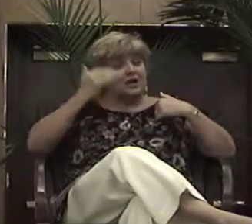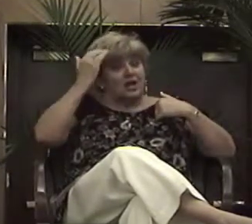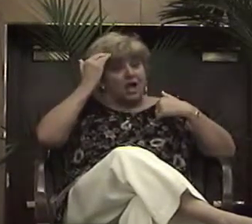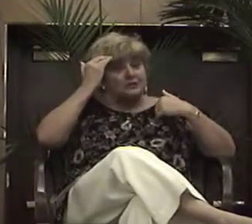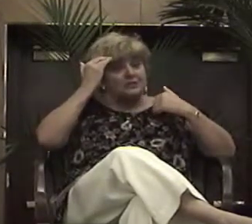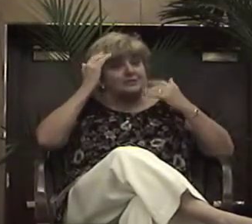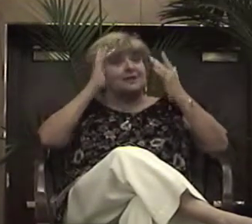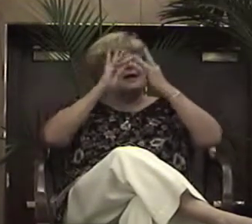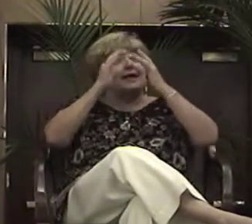aware.